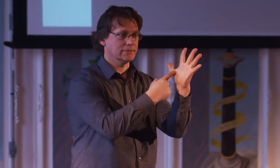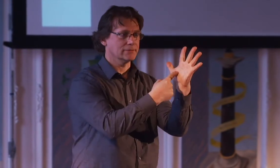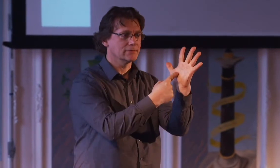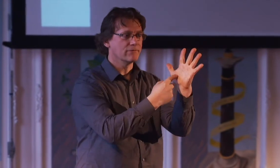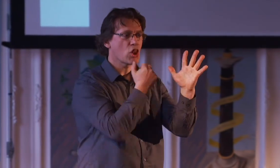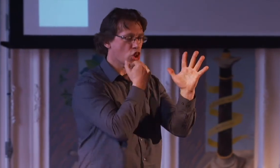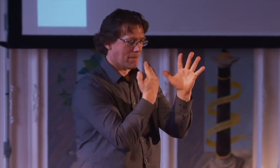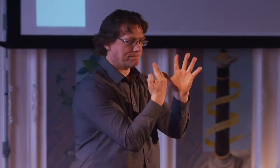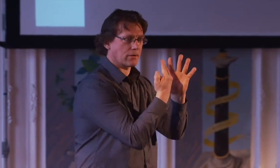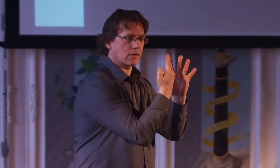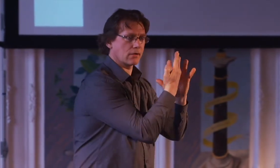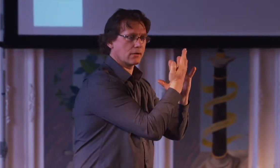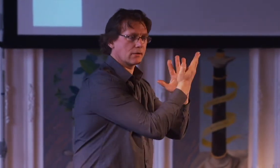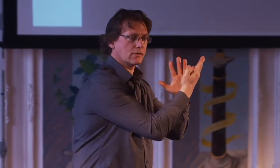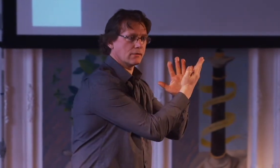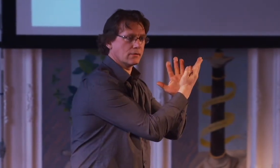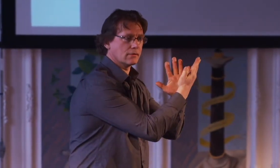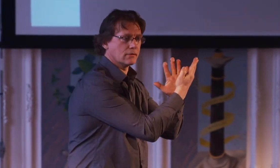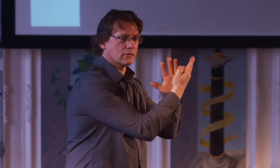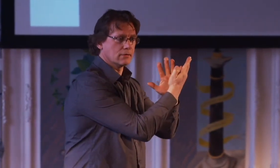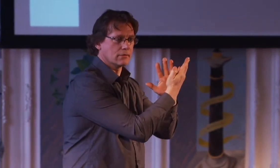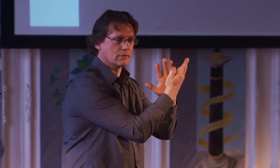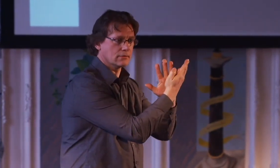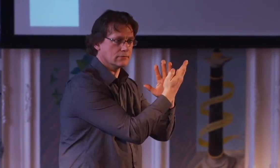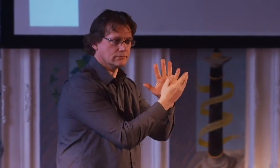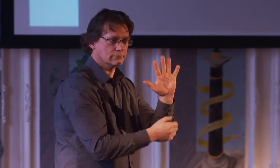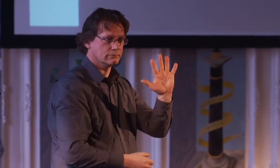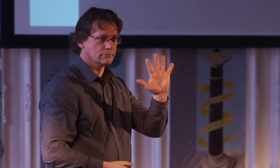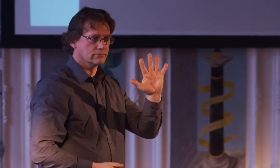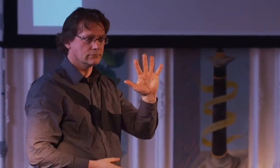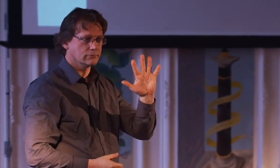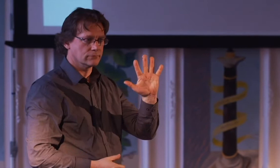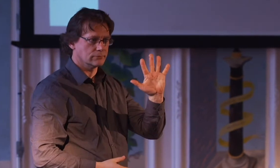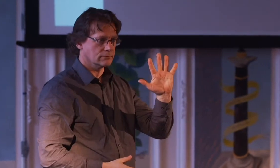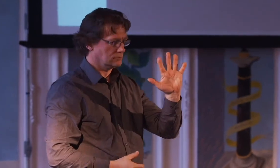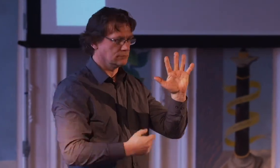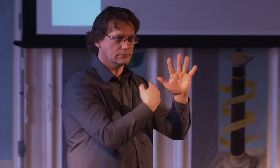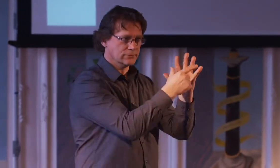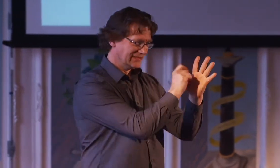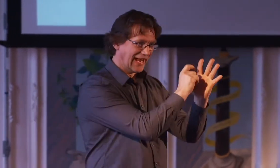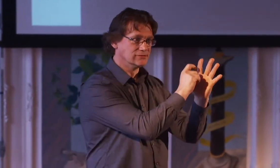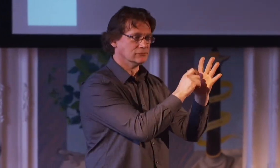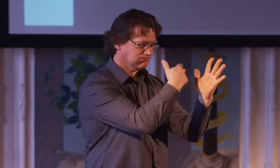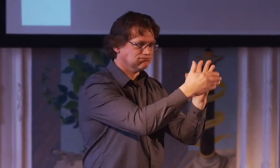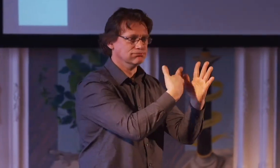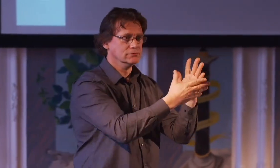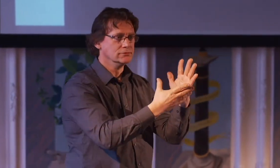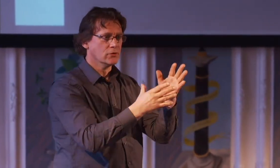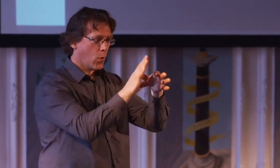You see, they're all linked but to this hand shape here, which represent the range of numbers that are involved in each of these terms. And all